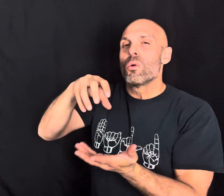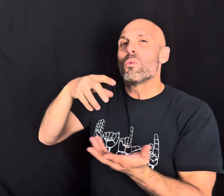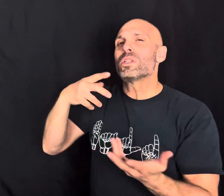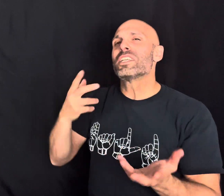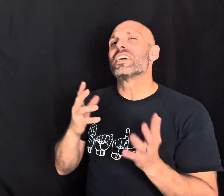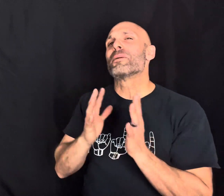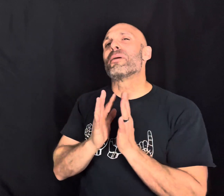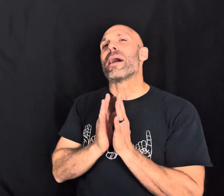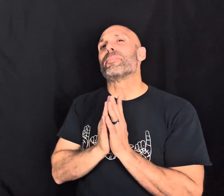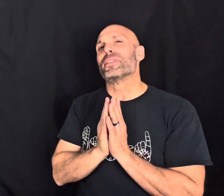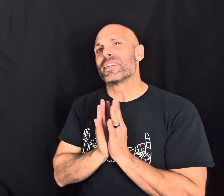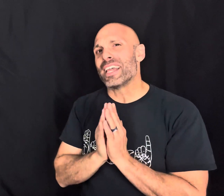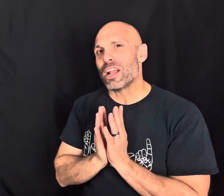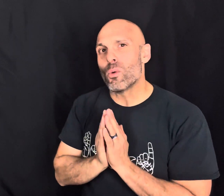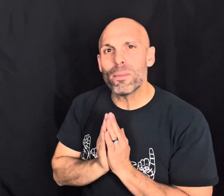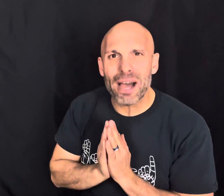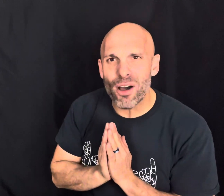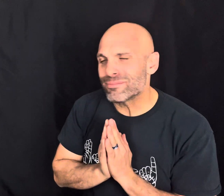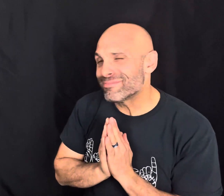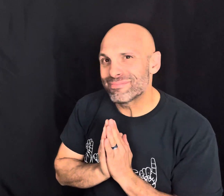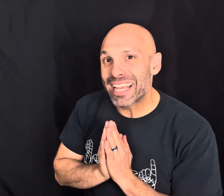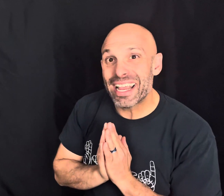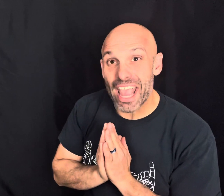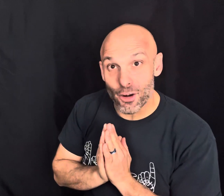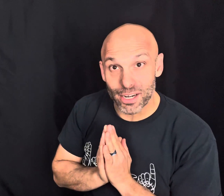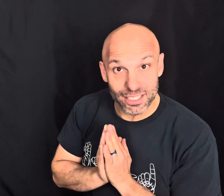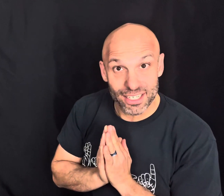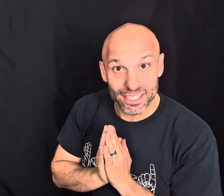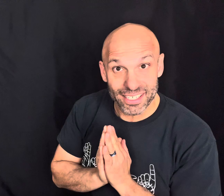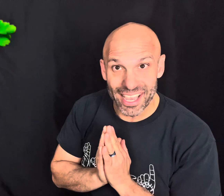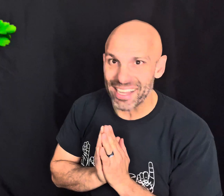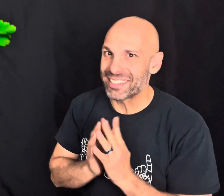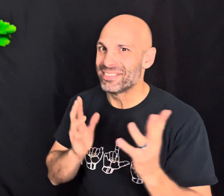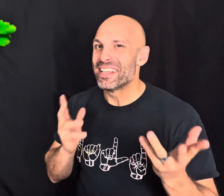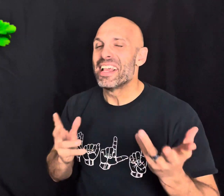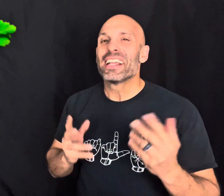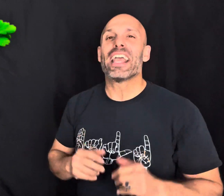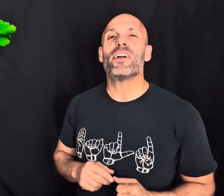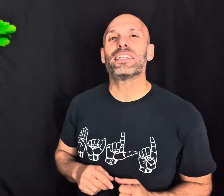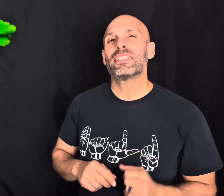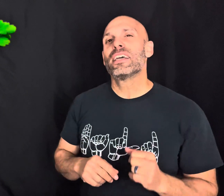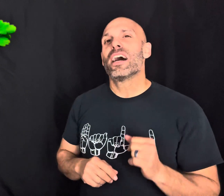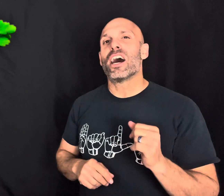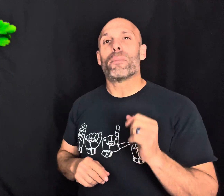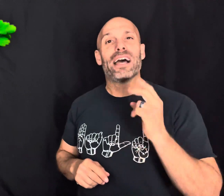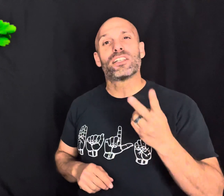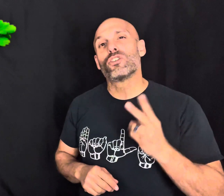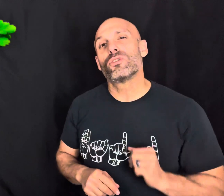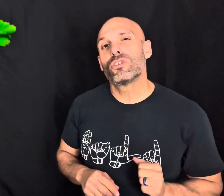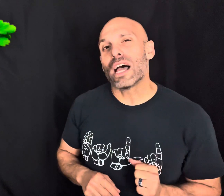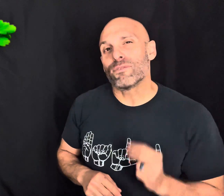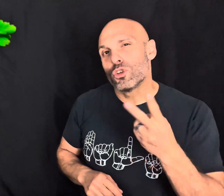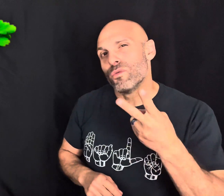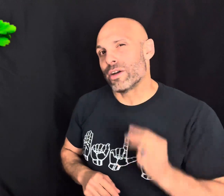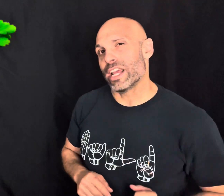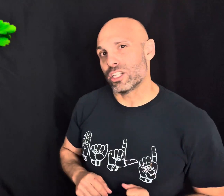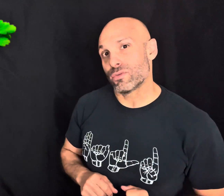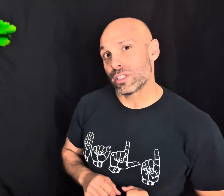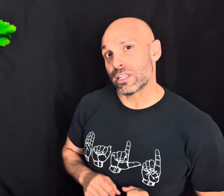What's another popular cake? What about carrot cake? Carrot I have two variations for the sign